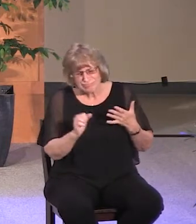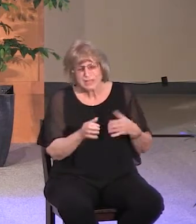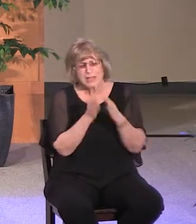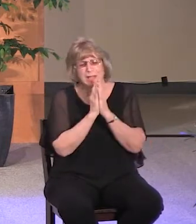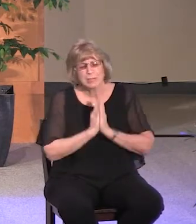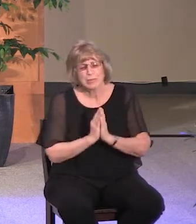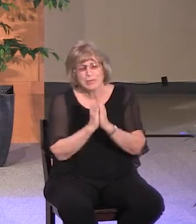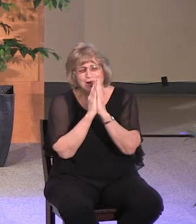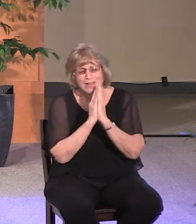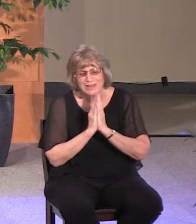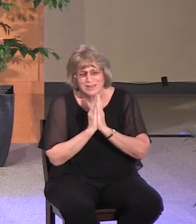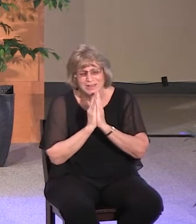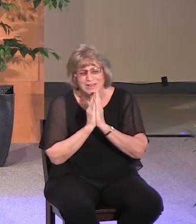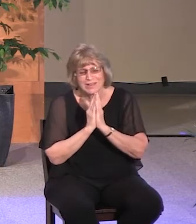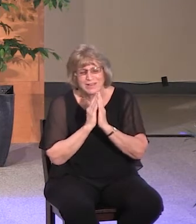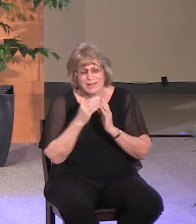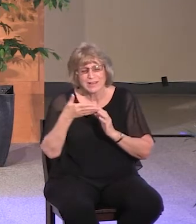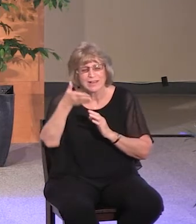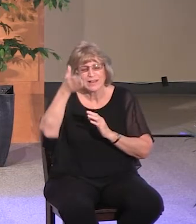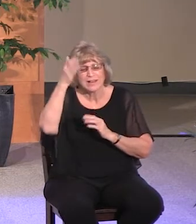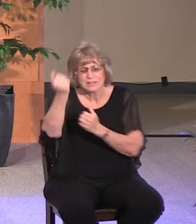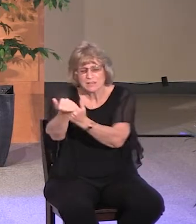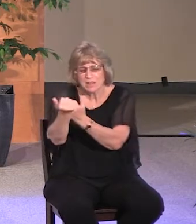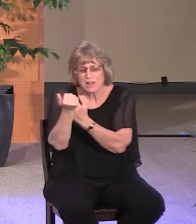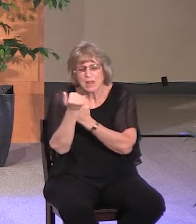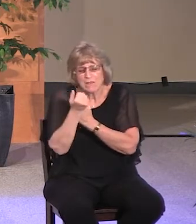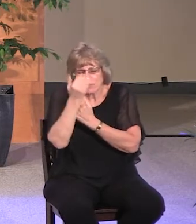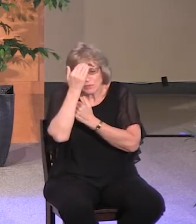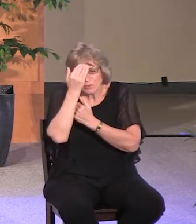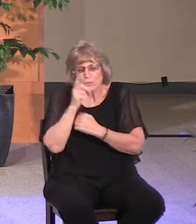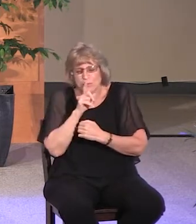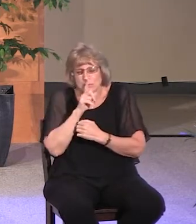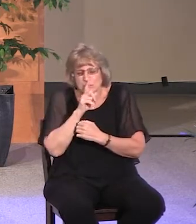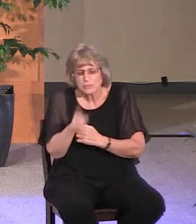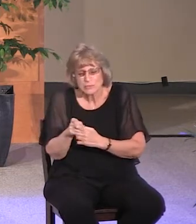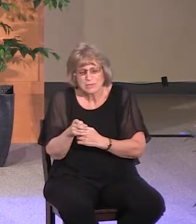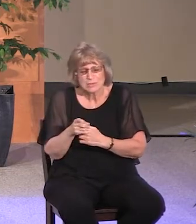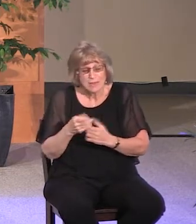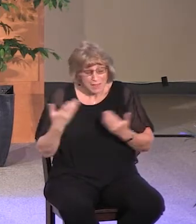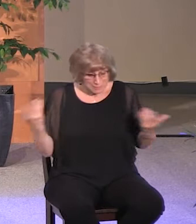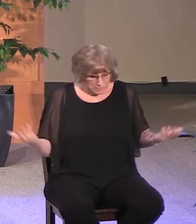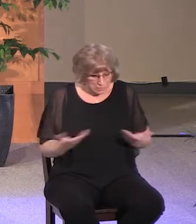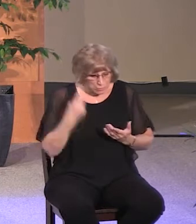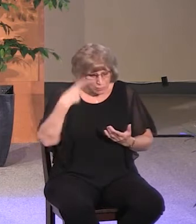love and affirmed, what am I here to be? Who am I here to